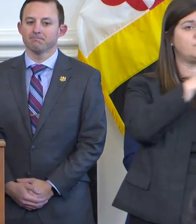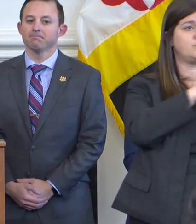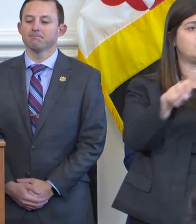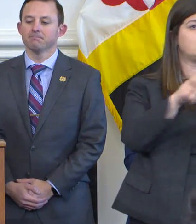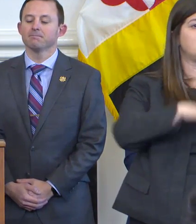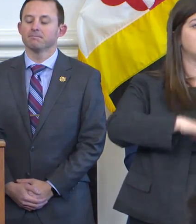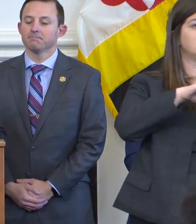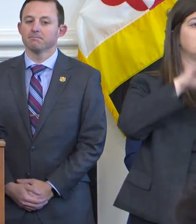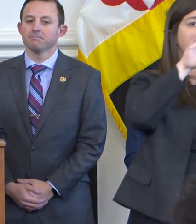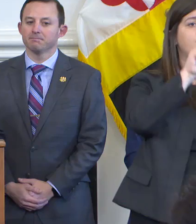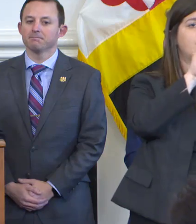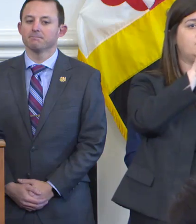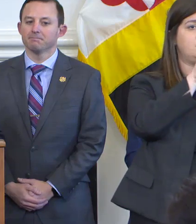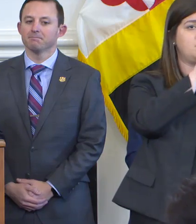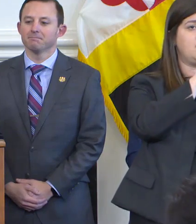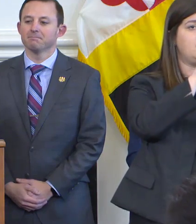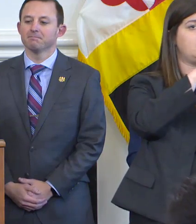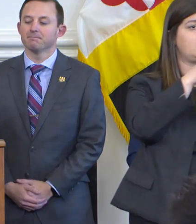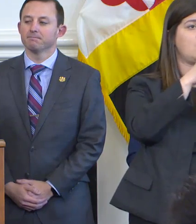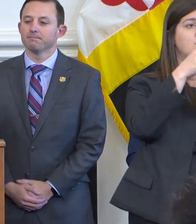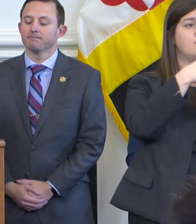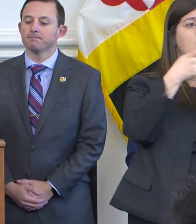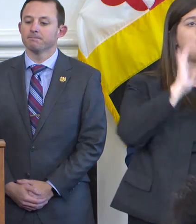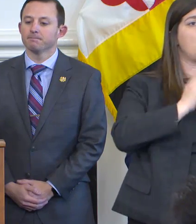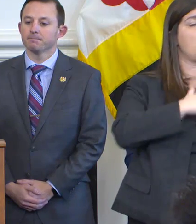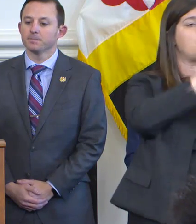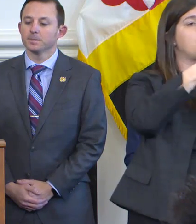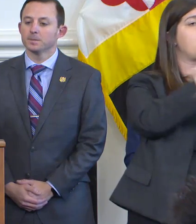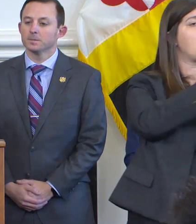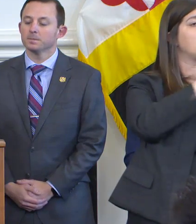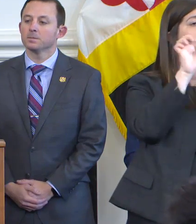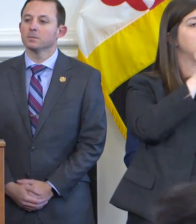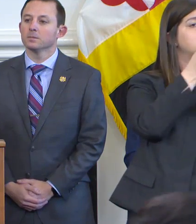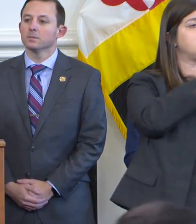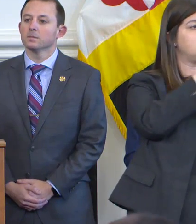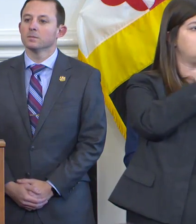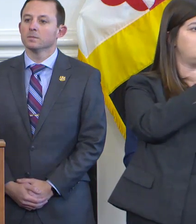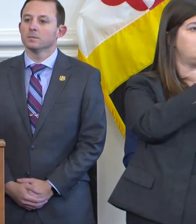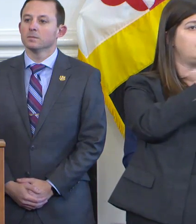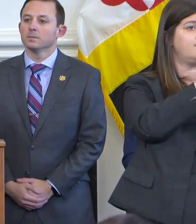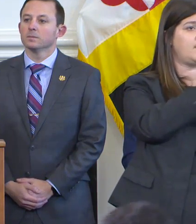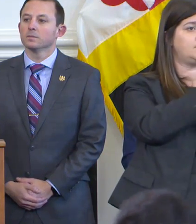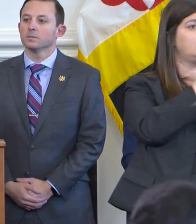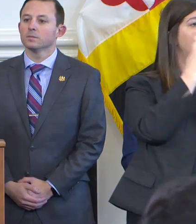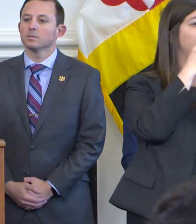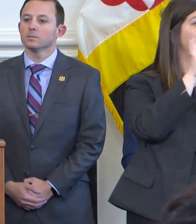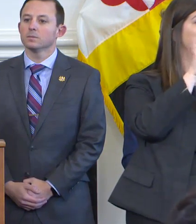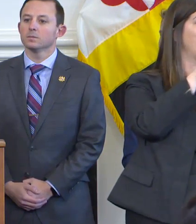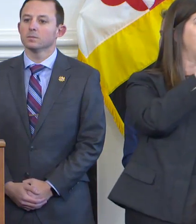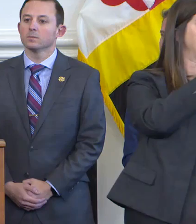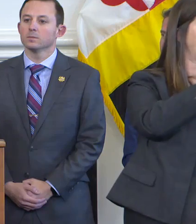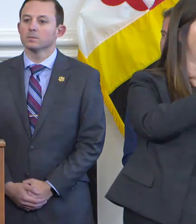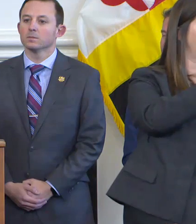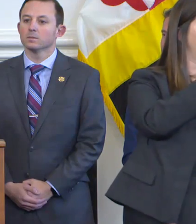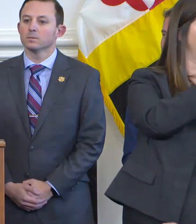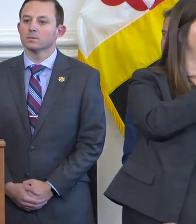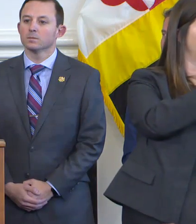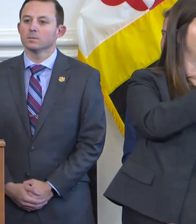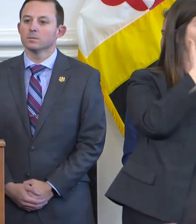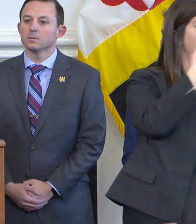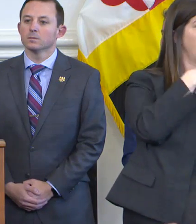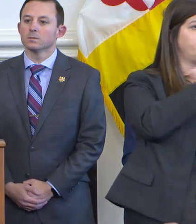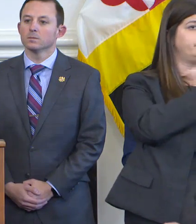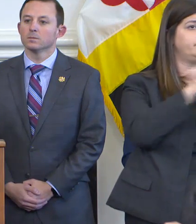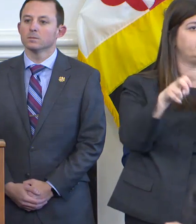the Rainy Day Fund for our state's emergency response to the coronavirus. Given